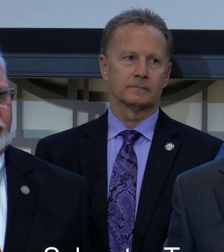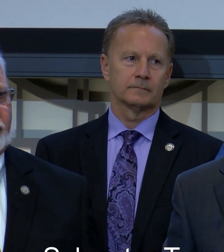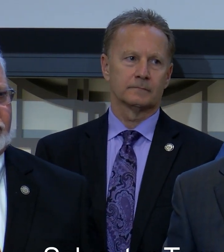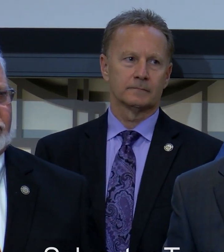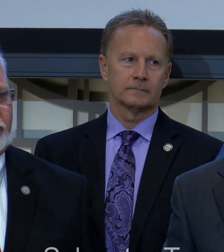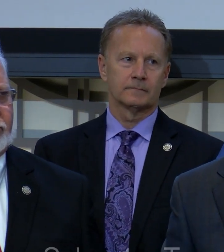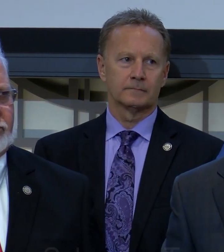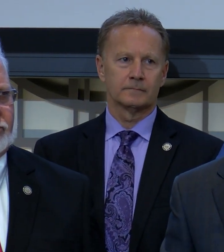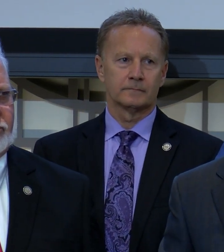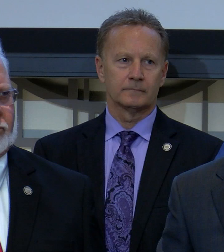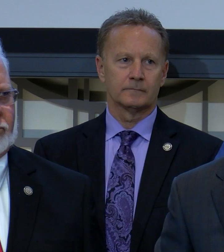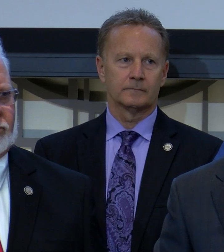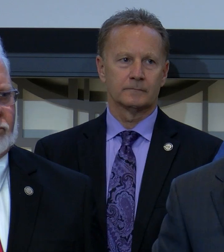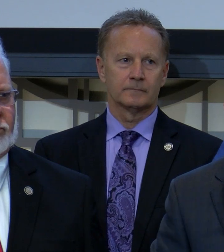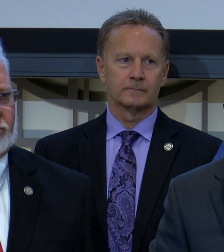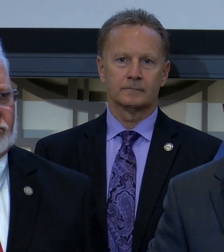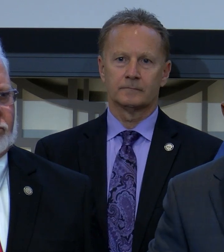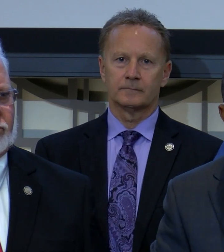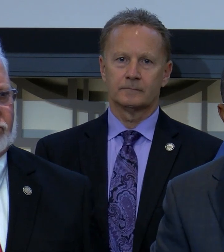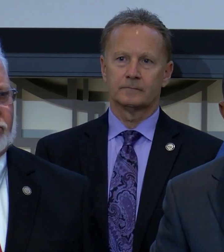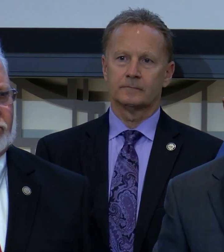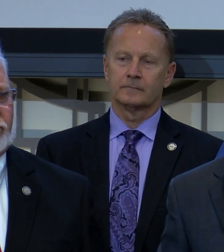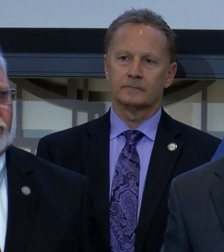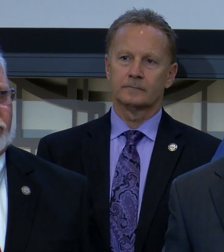top, is that the grocery stores